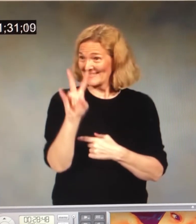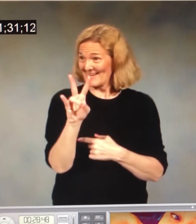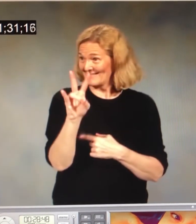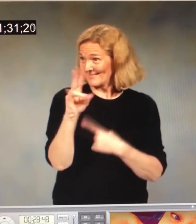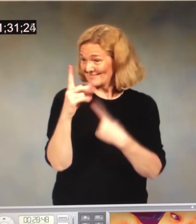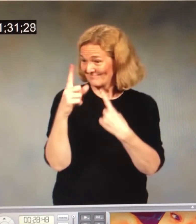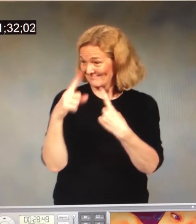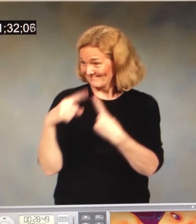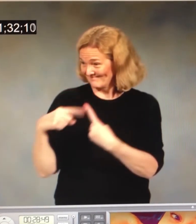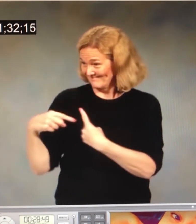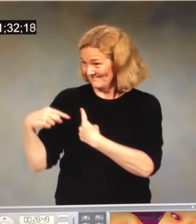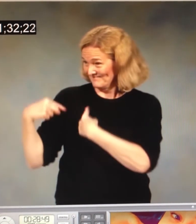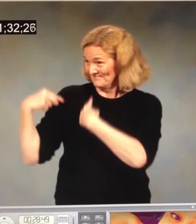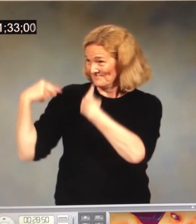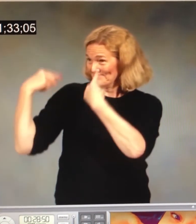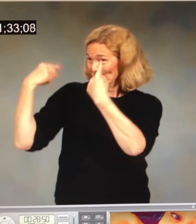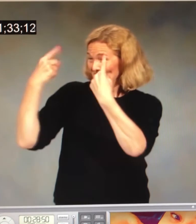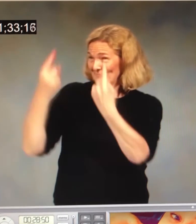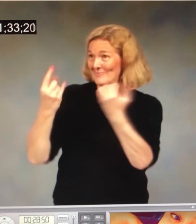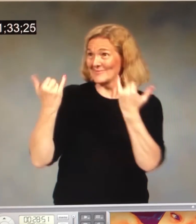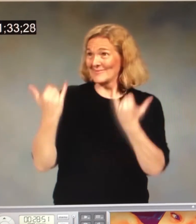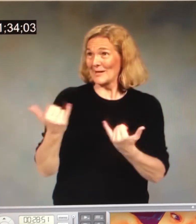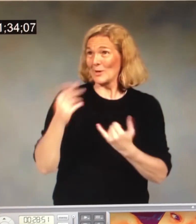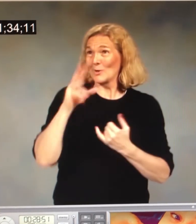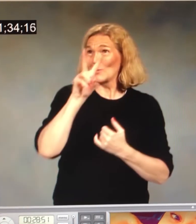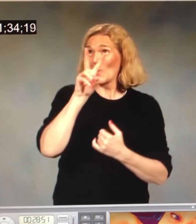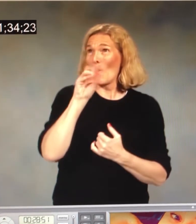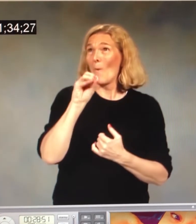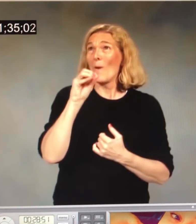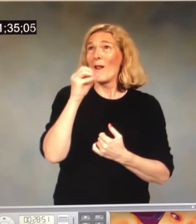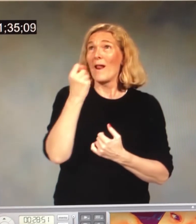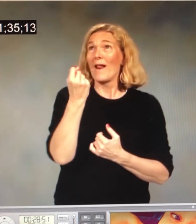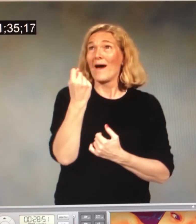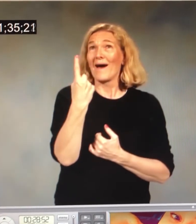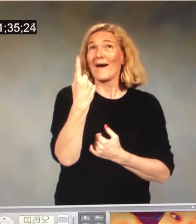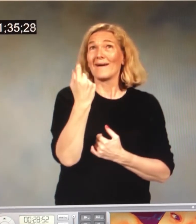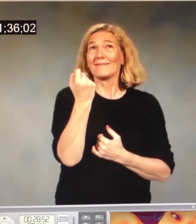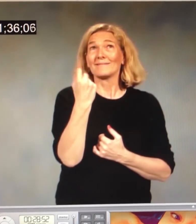So since 1997 until today,